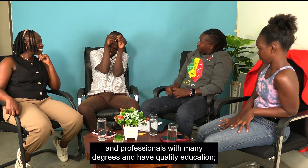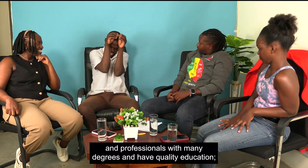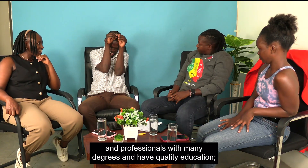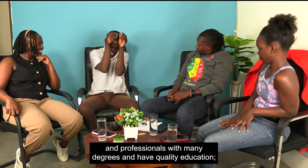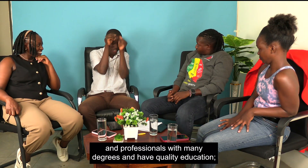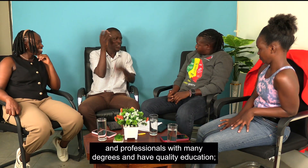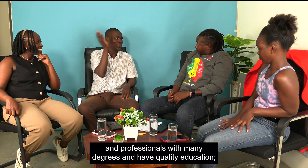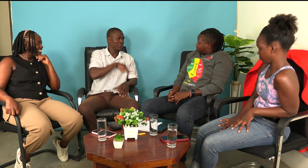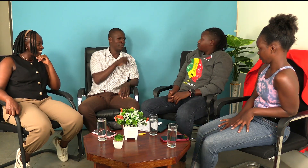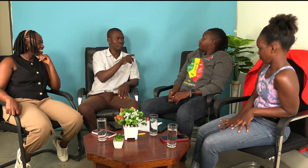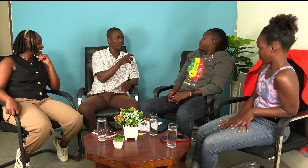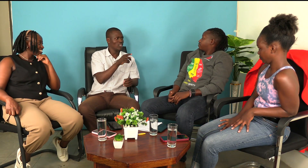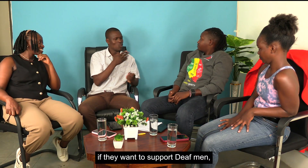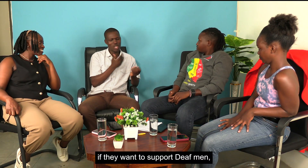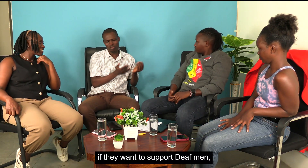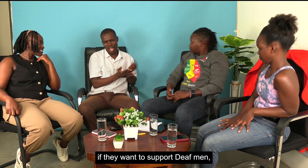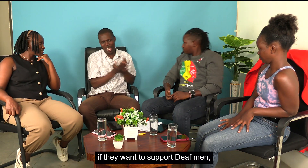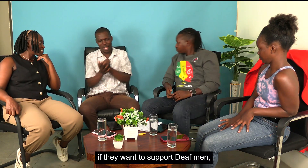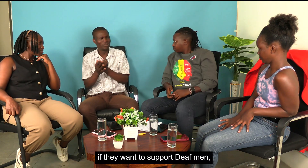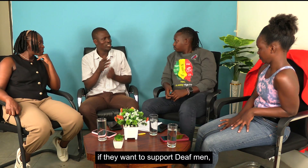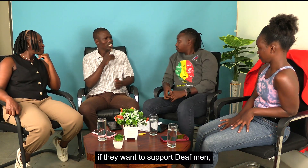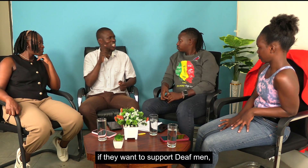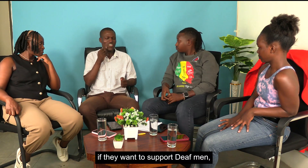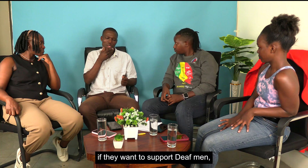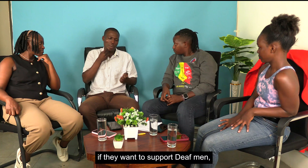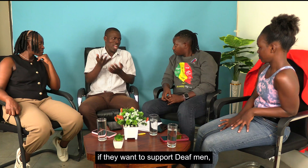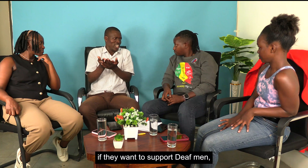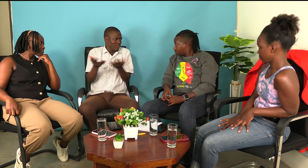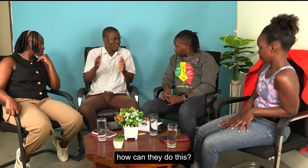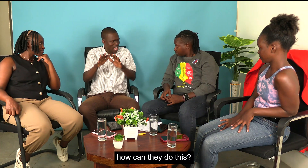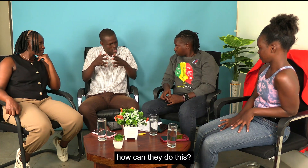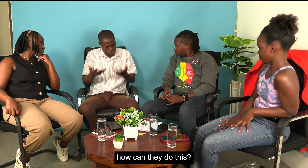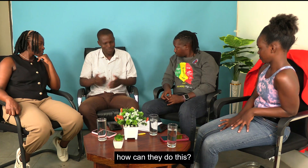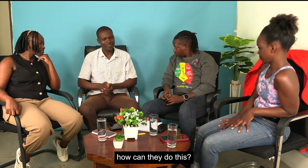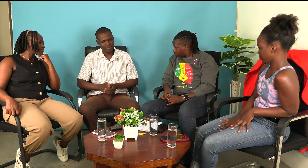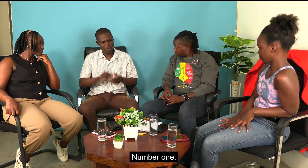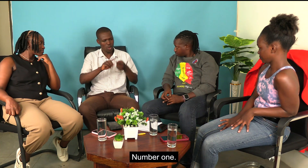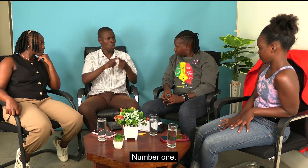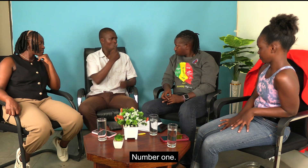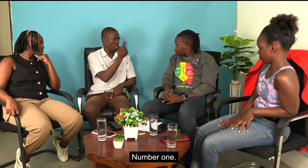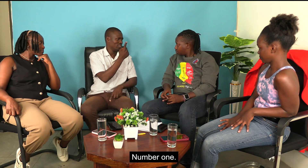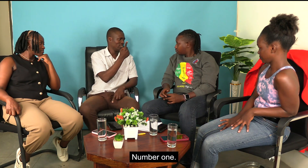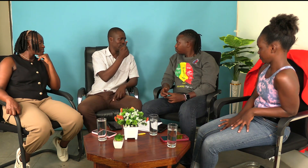I don't know what you guys have read or you guys have studied about mental health professionals. So